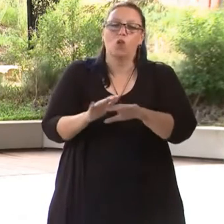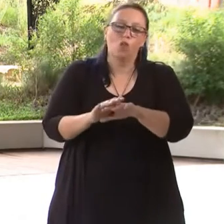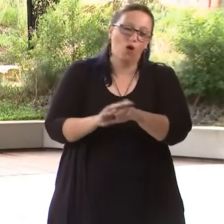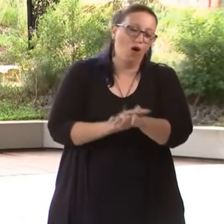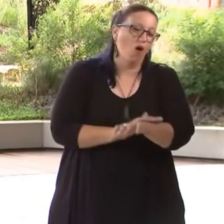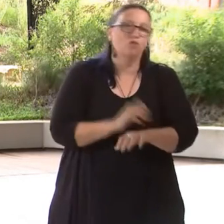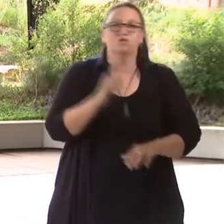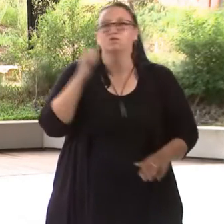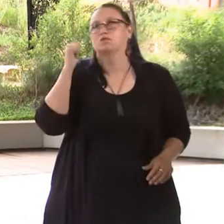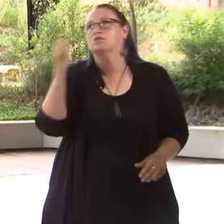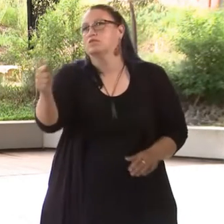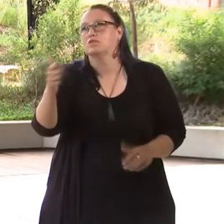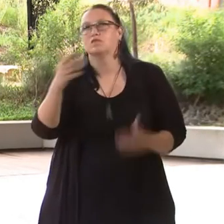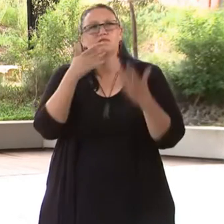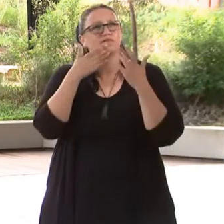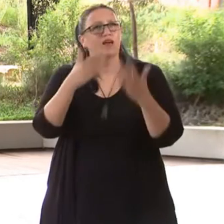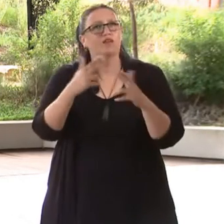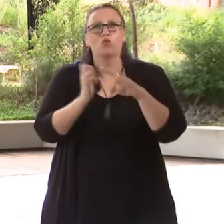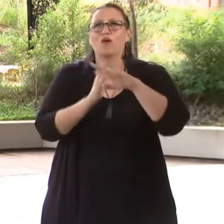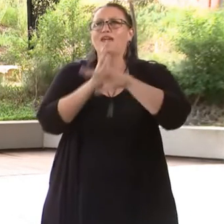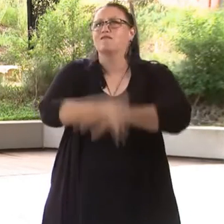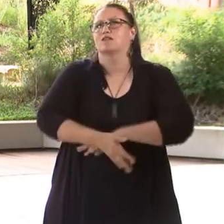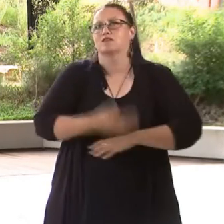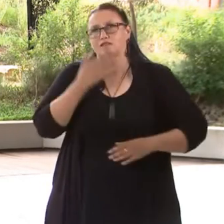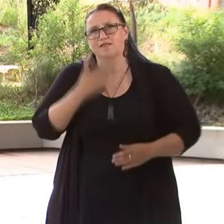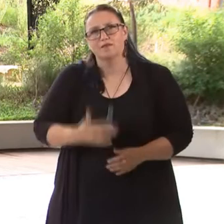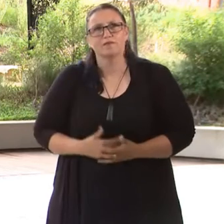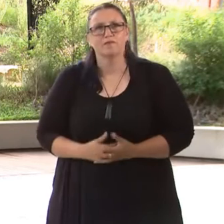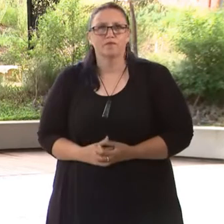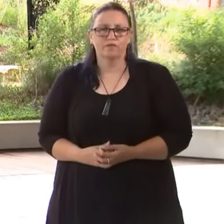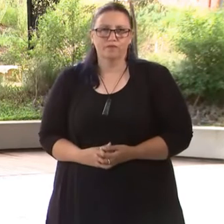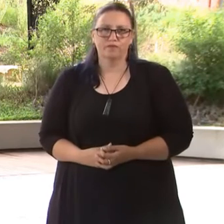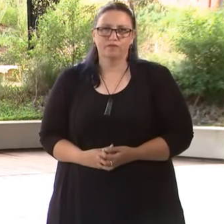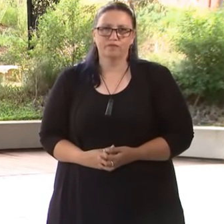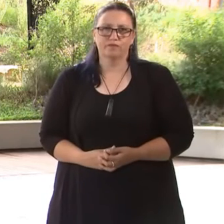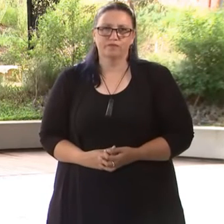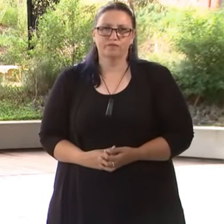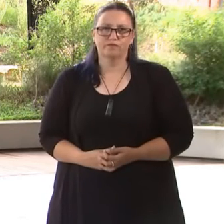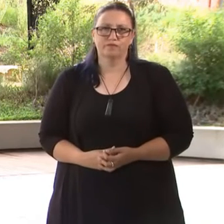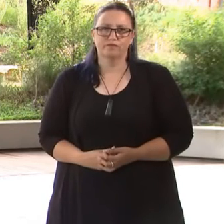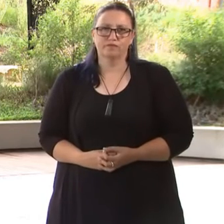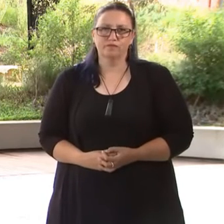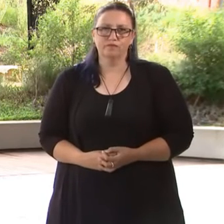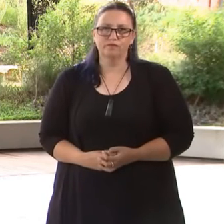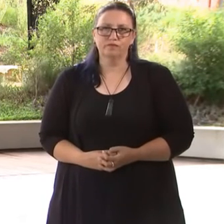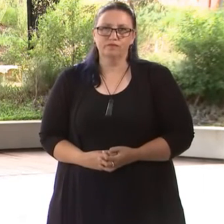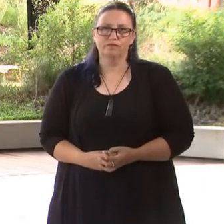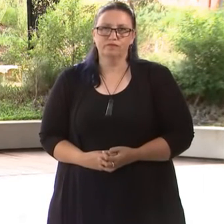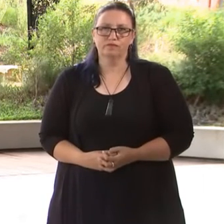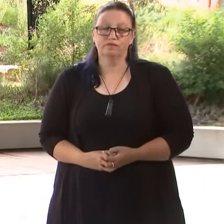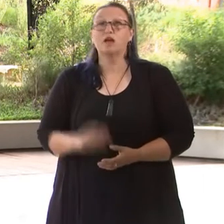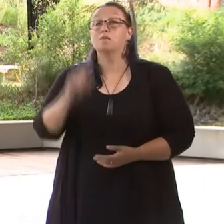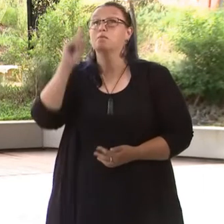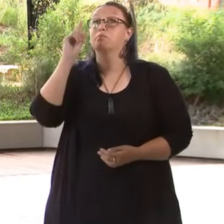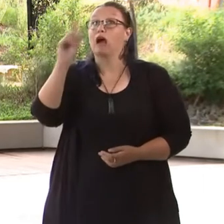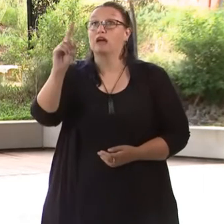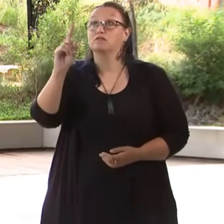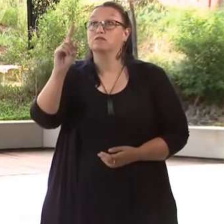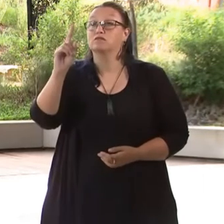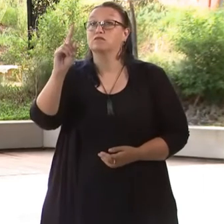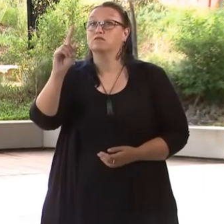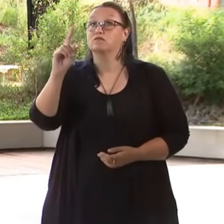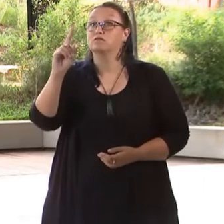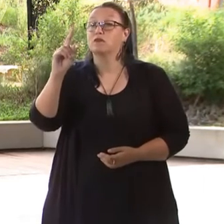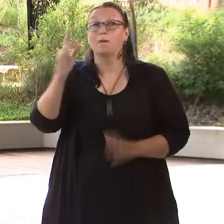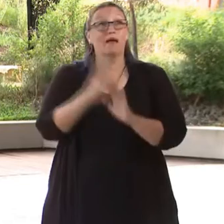everyone in contributing to that. However, we will still expect to see the high death numbers reported over the